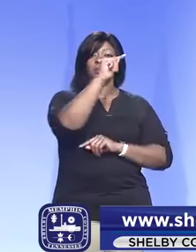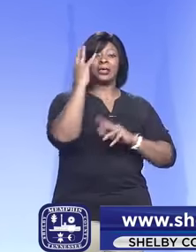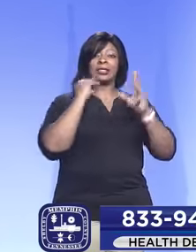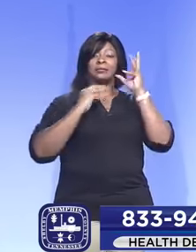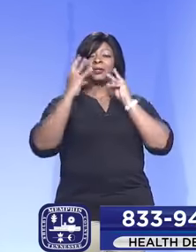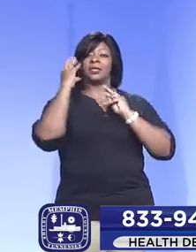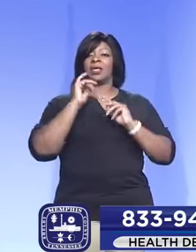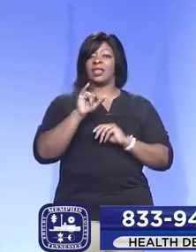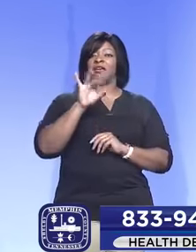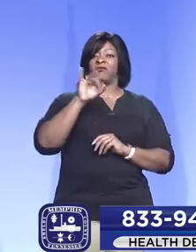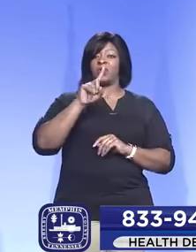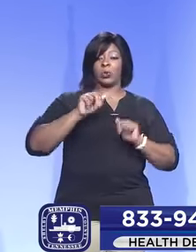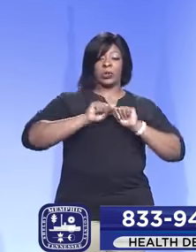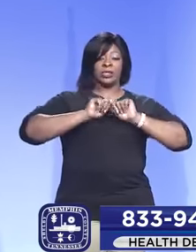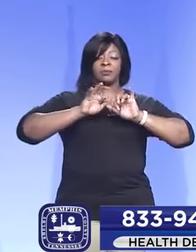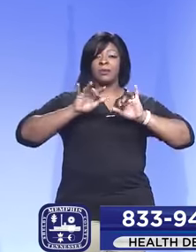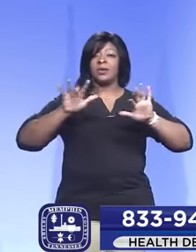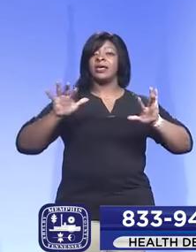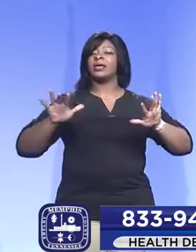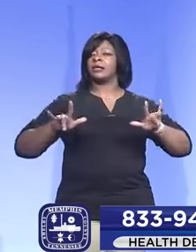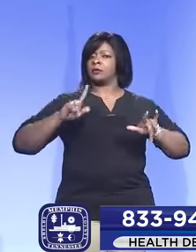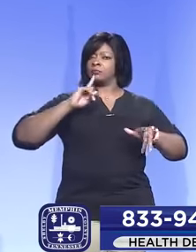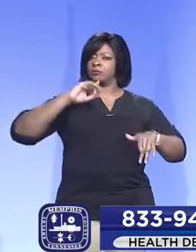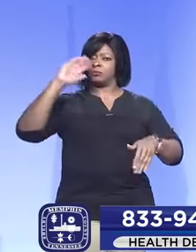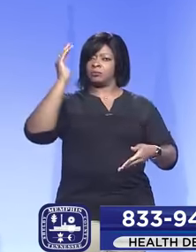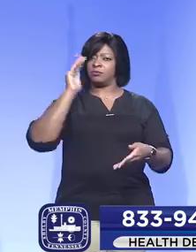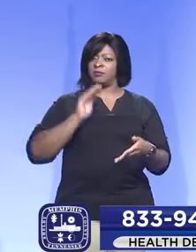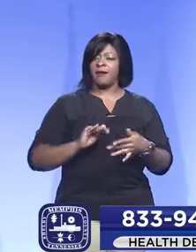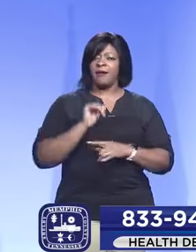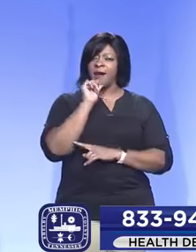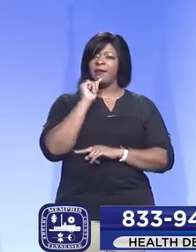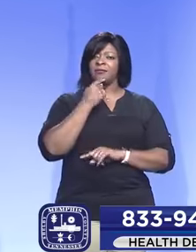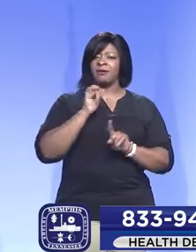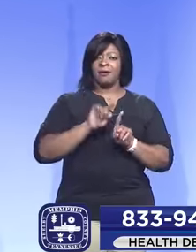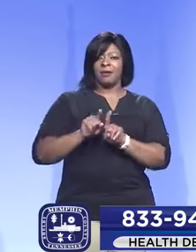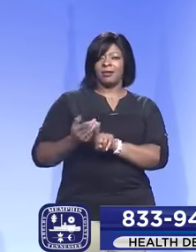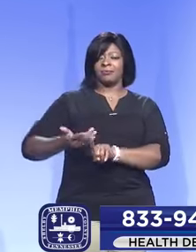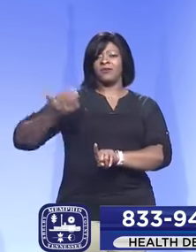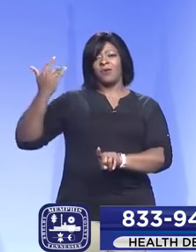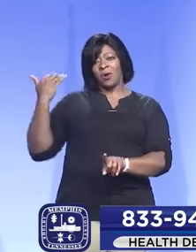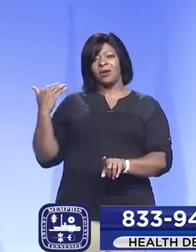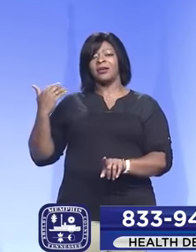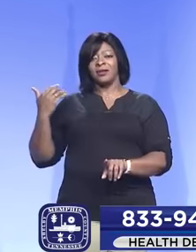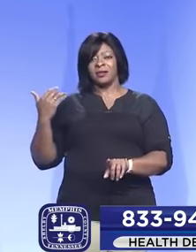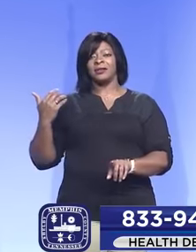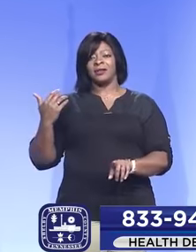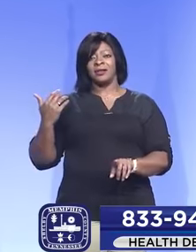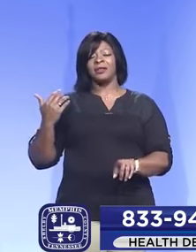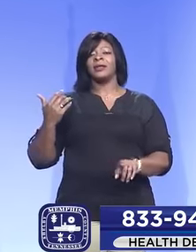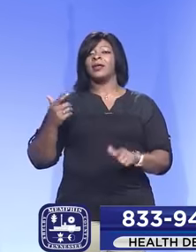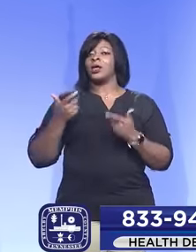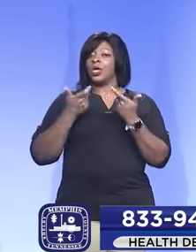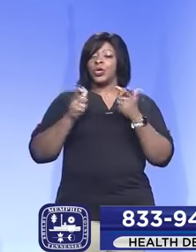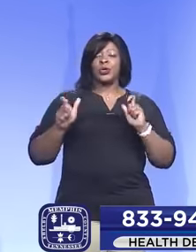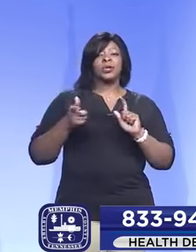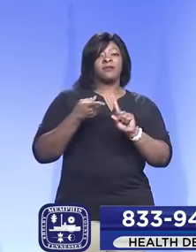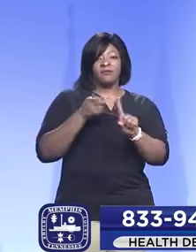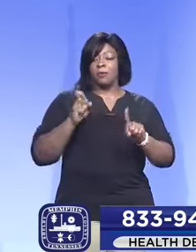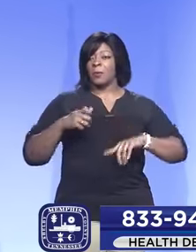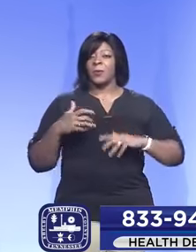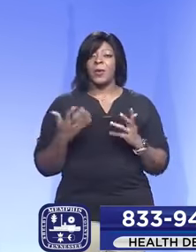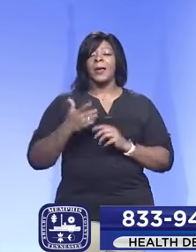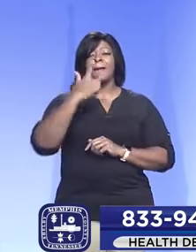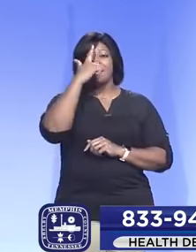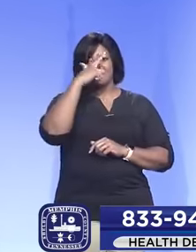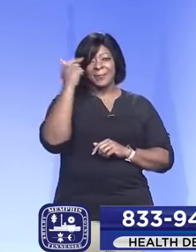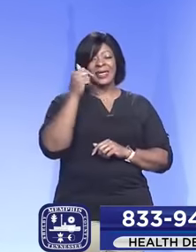the influenza outbreak hadn't been as severe as anticipated, and largely attributed to